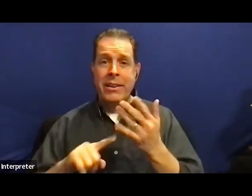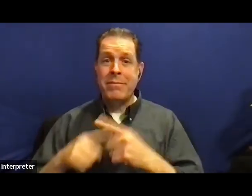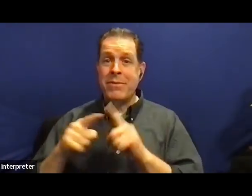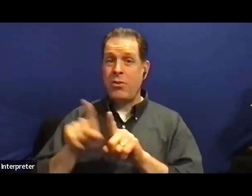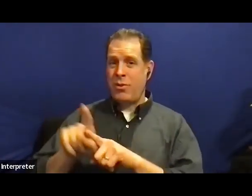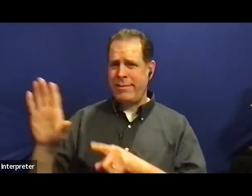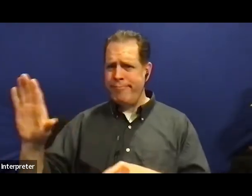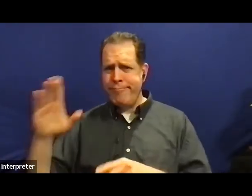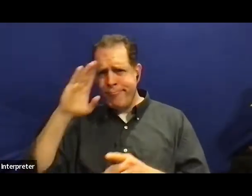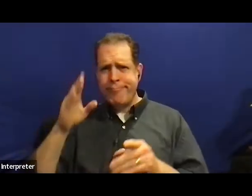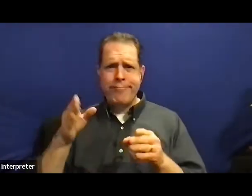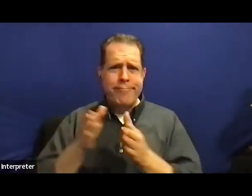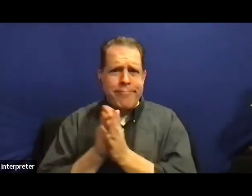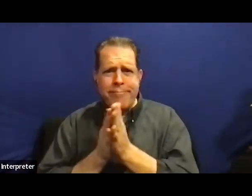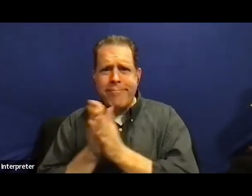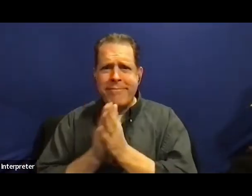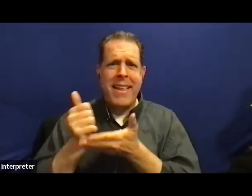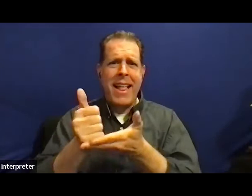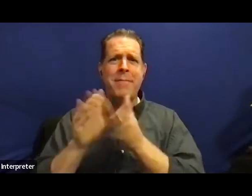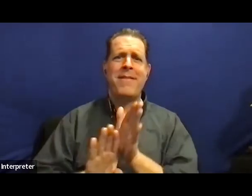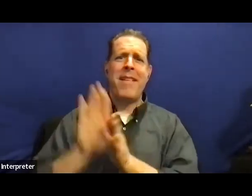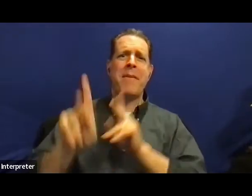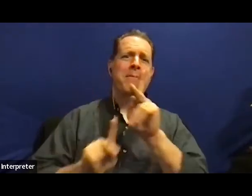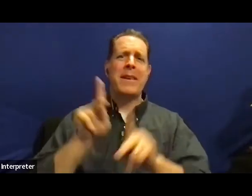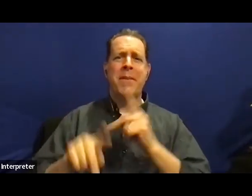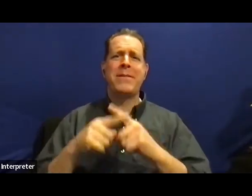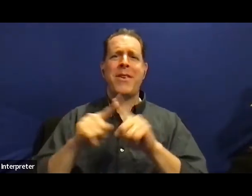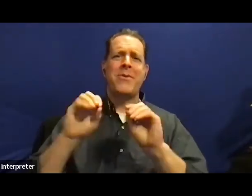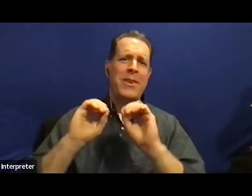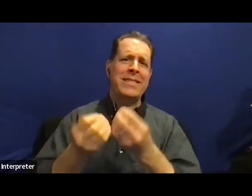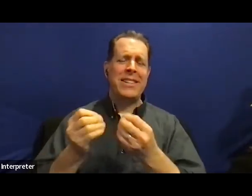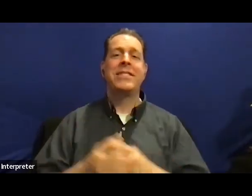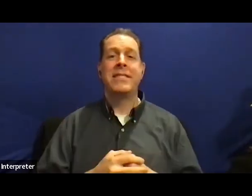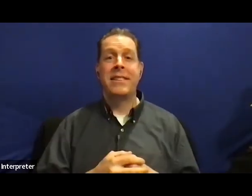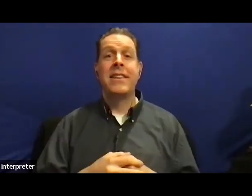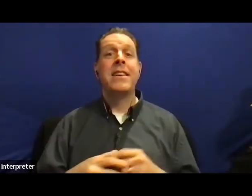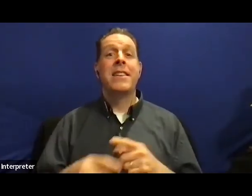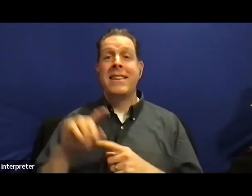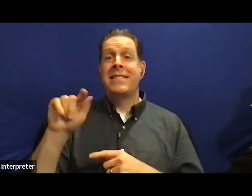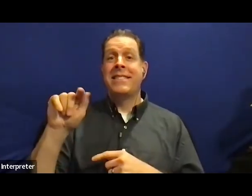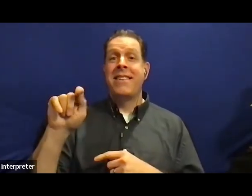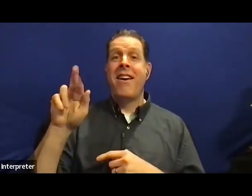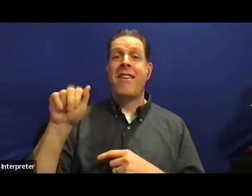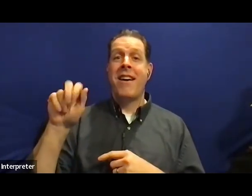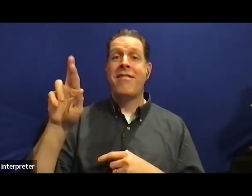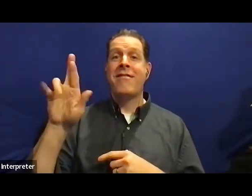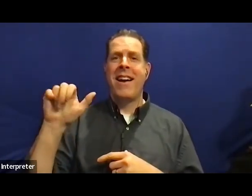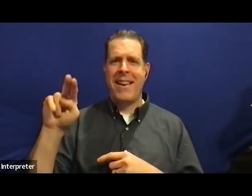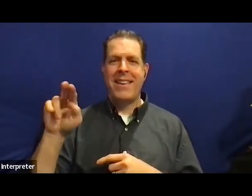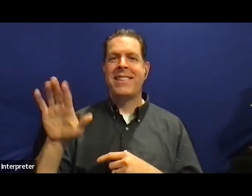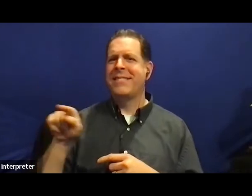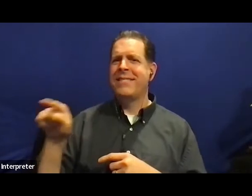for developing the potential of people and organizations. And to Tara Ryan, the chair of the Mayor's